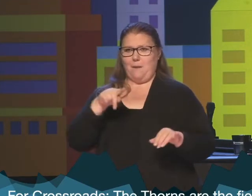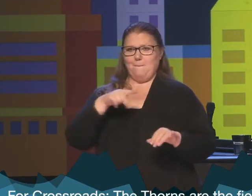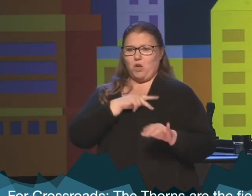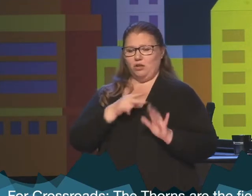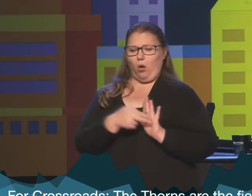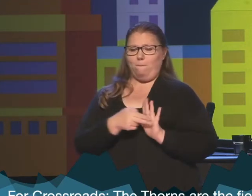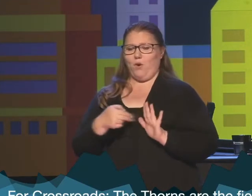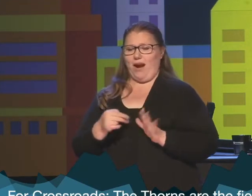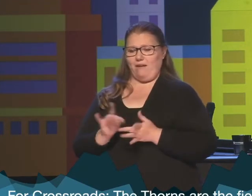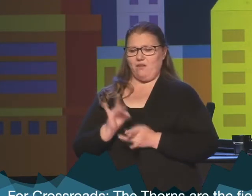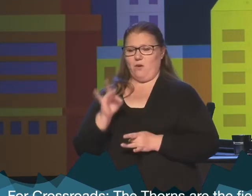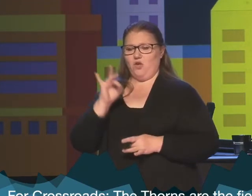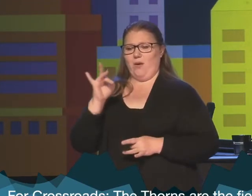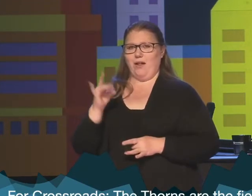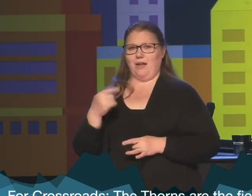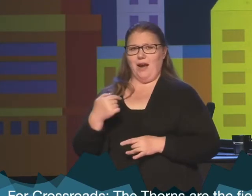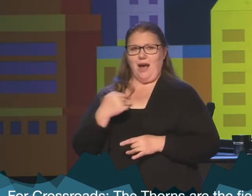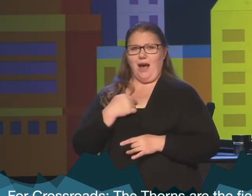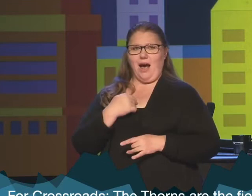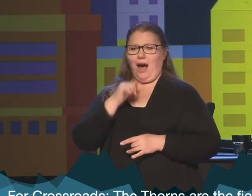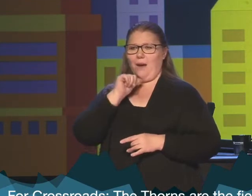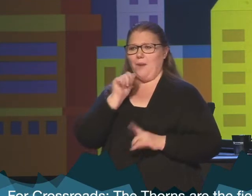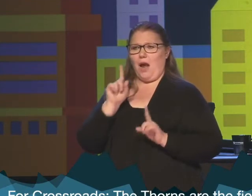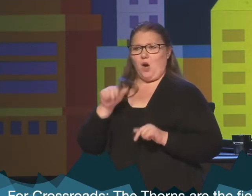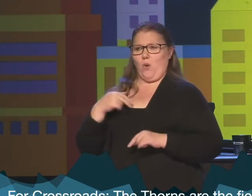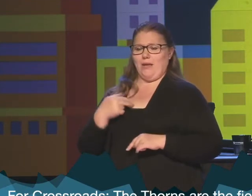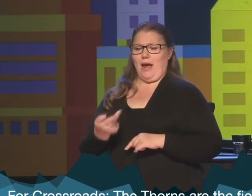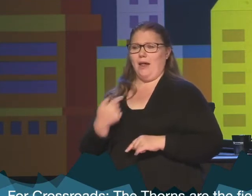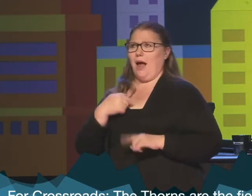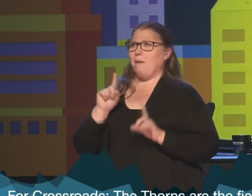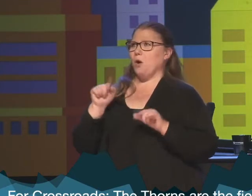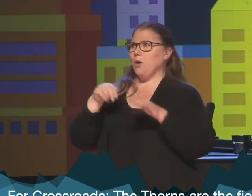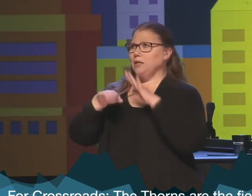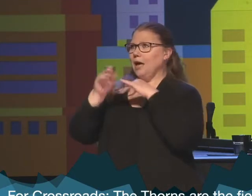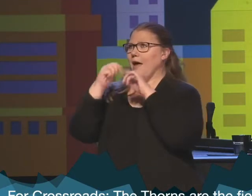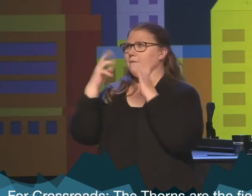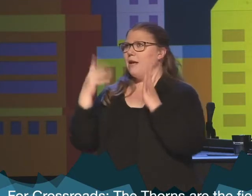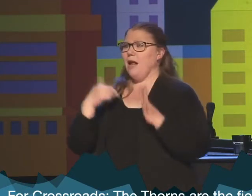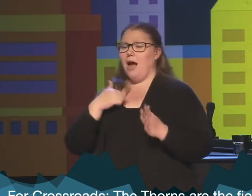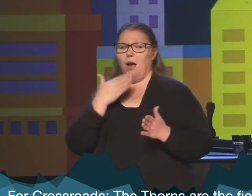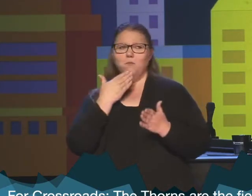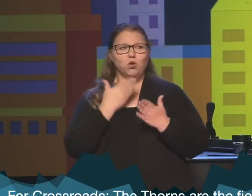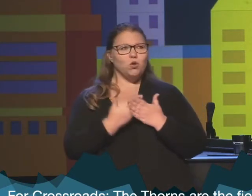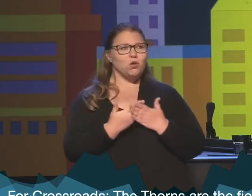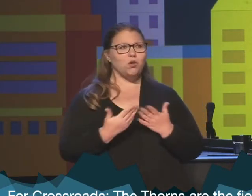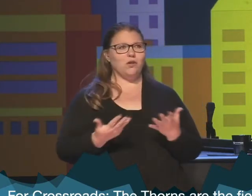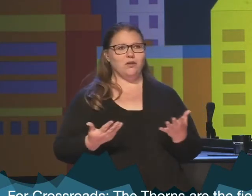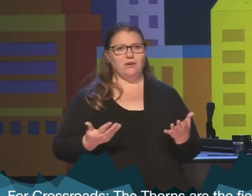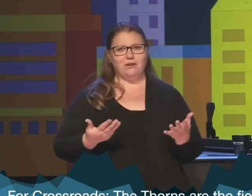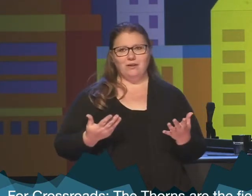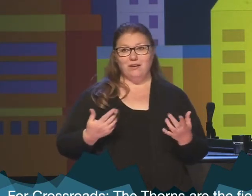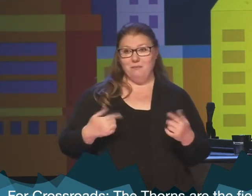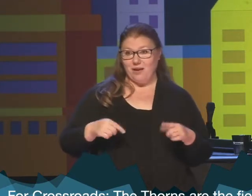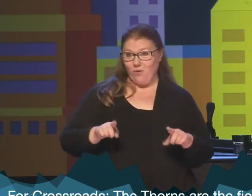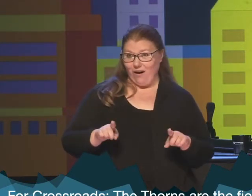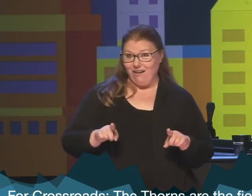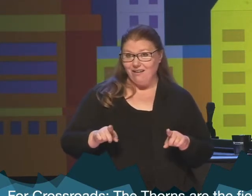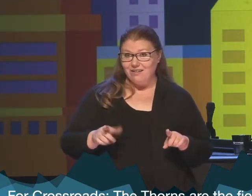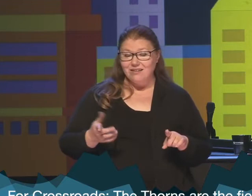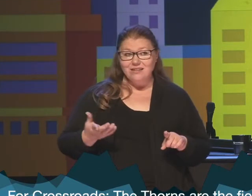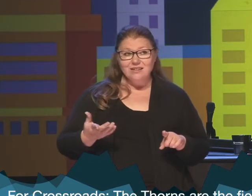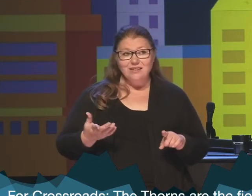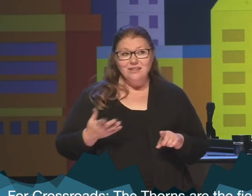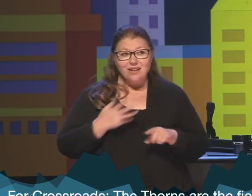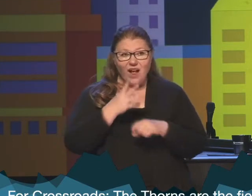spirituality that, like, I'm no longer going to hell, I get to go to heaven, I'm good. Meanwhile, like,